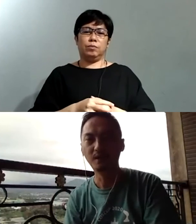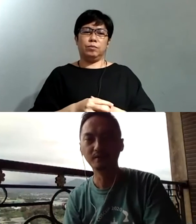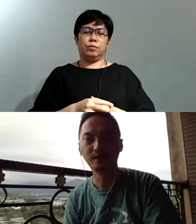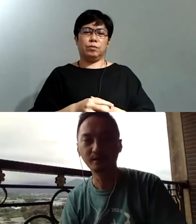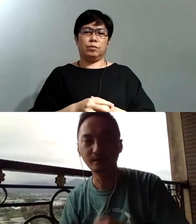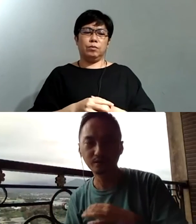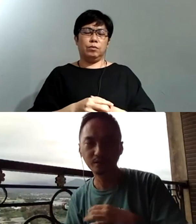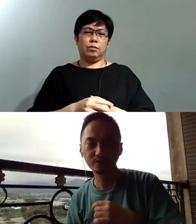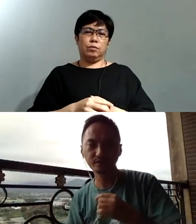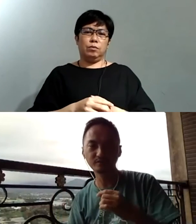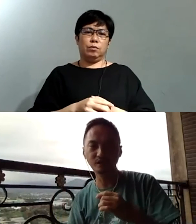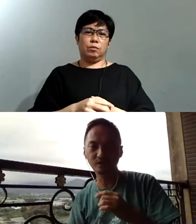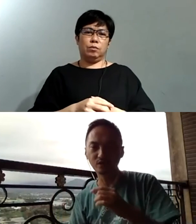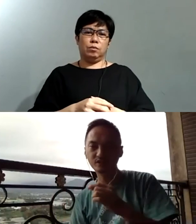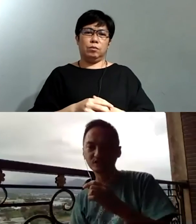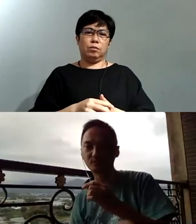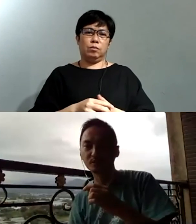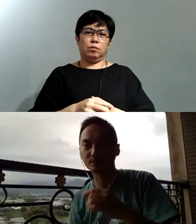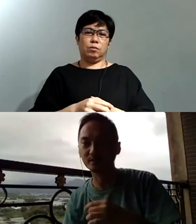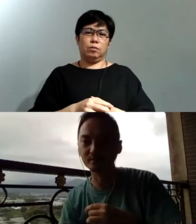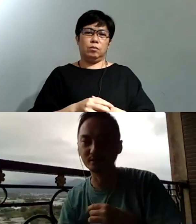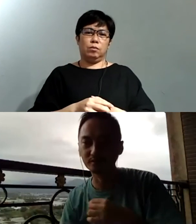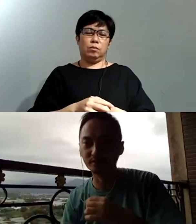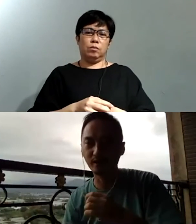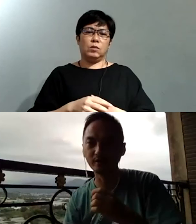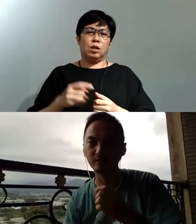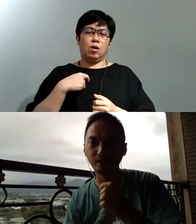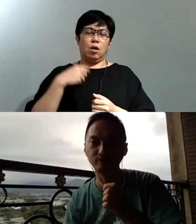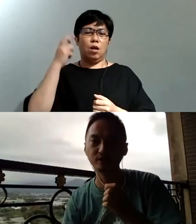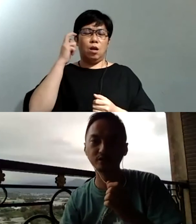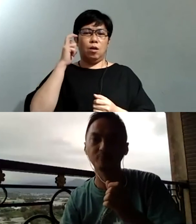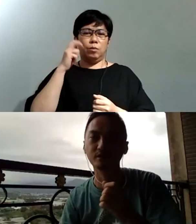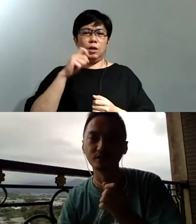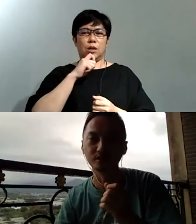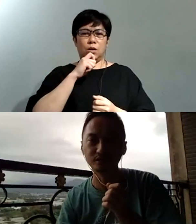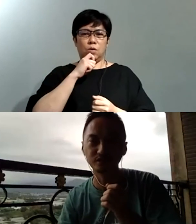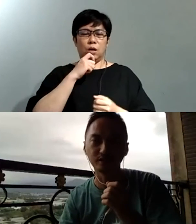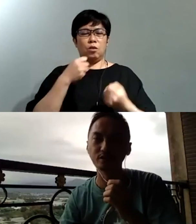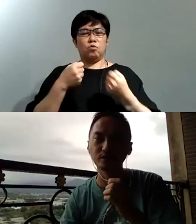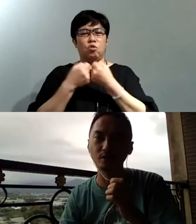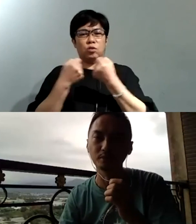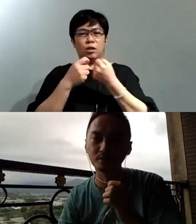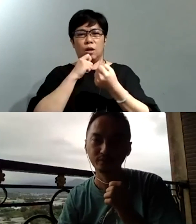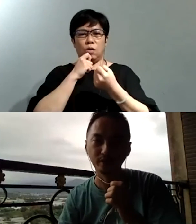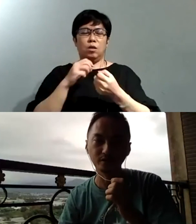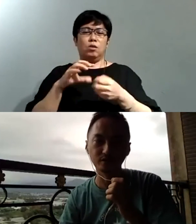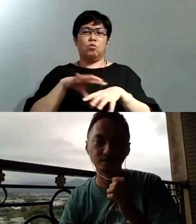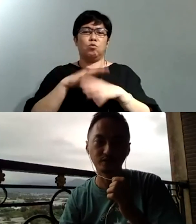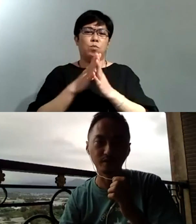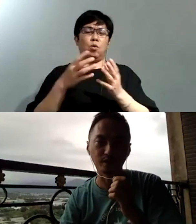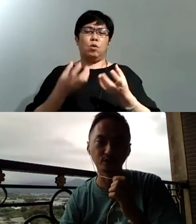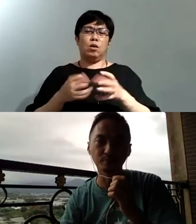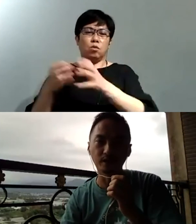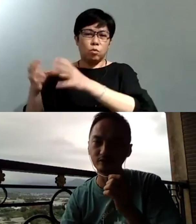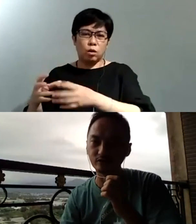please. I would say there are always dispute in every community. It's actually normal and it